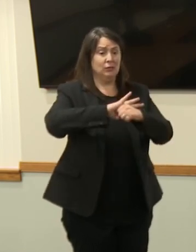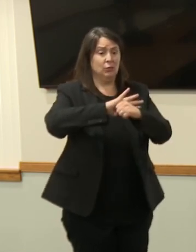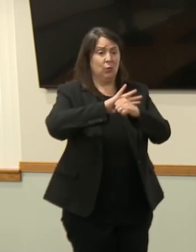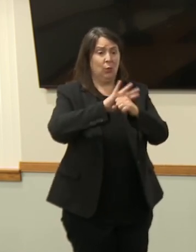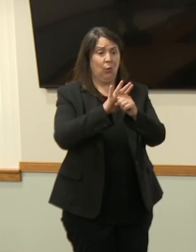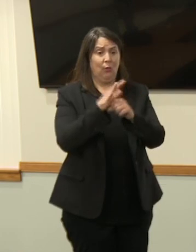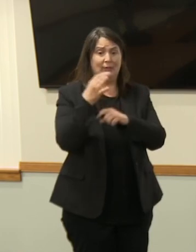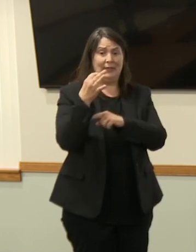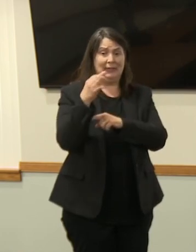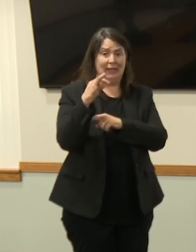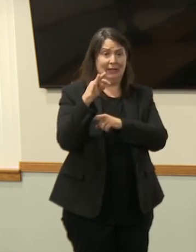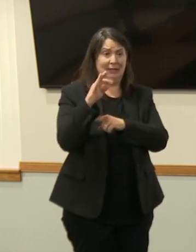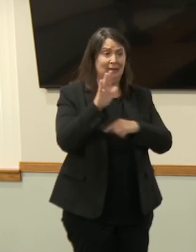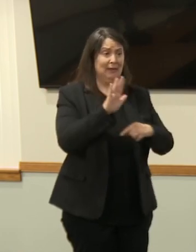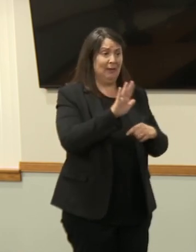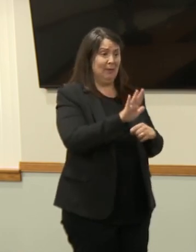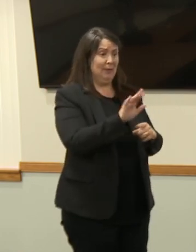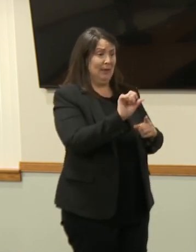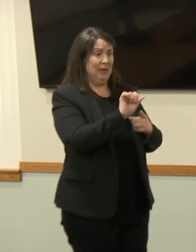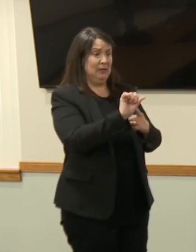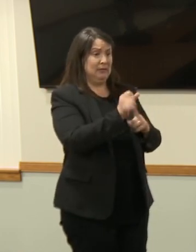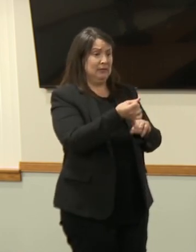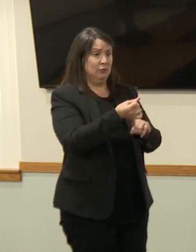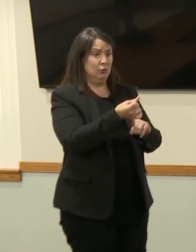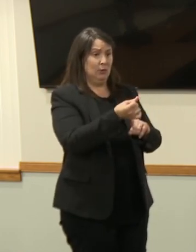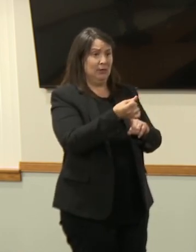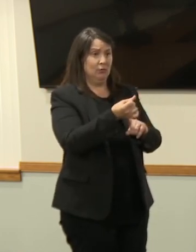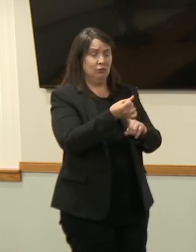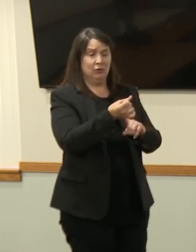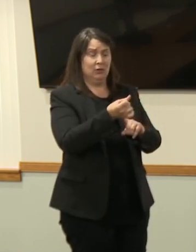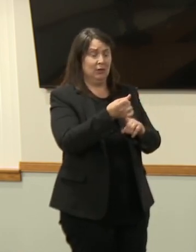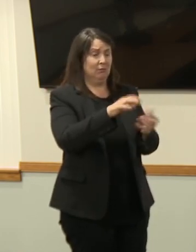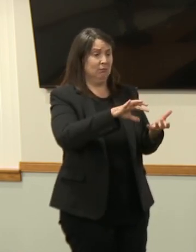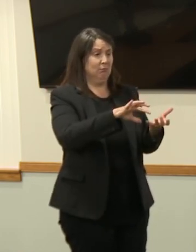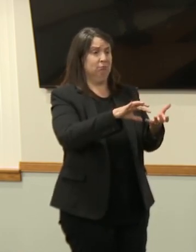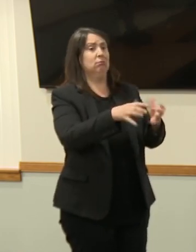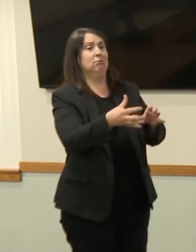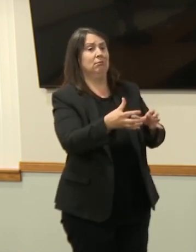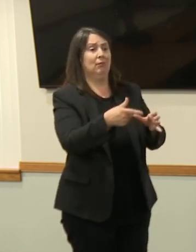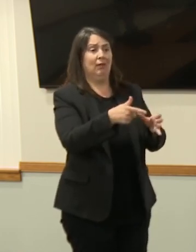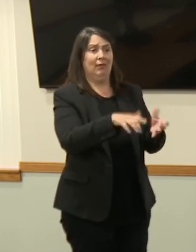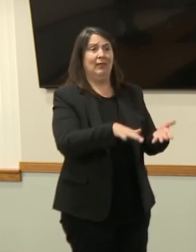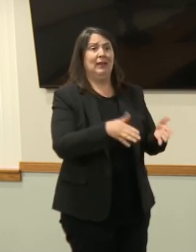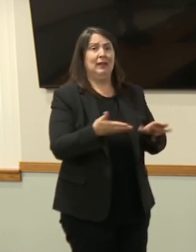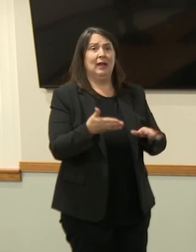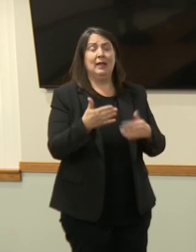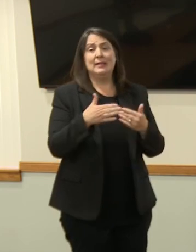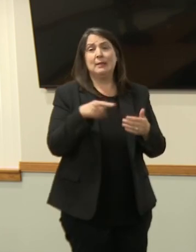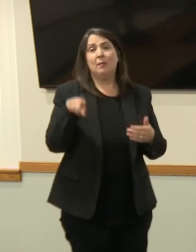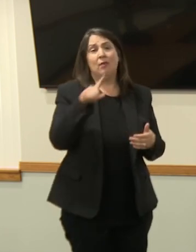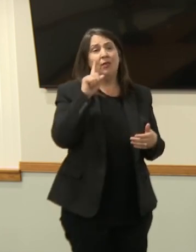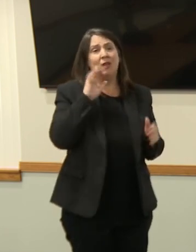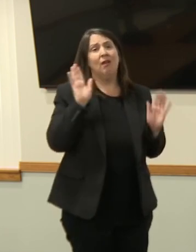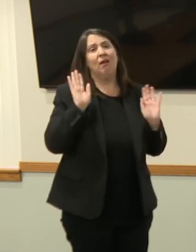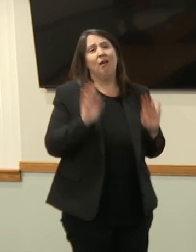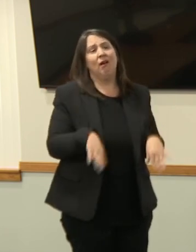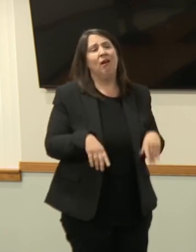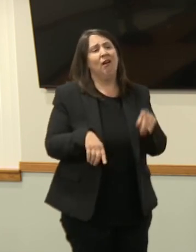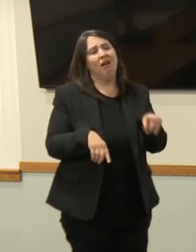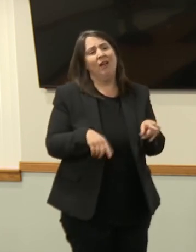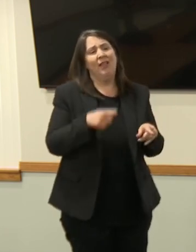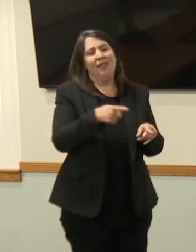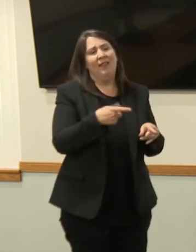the situations that they are in led to their death. And I think by being a little bit cavalier about just saying, oh, it's a